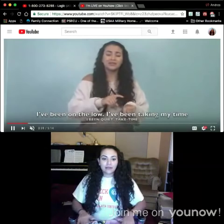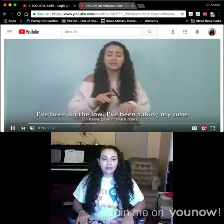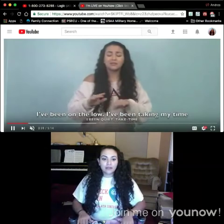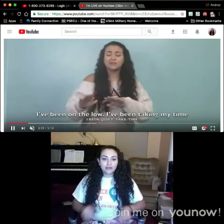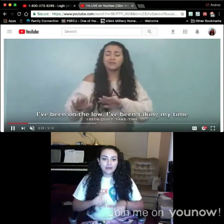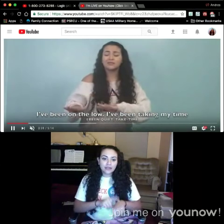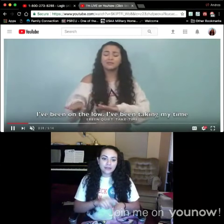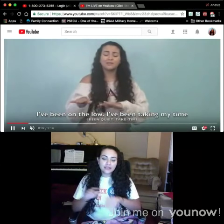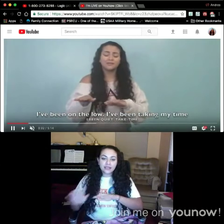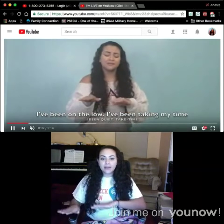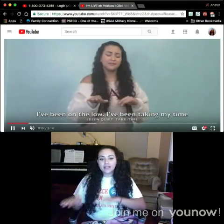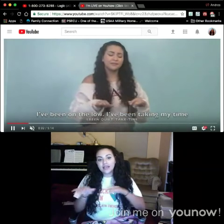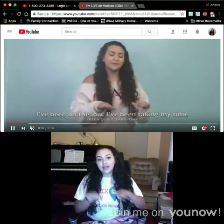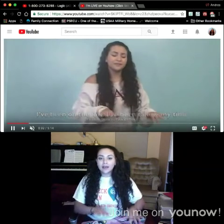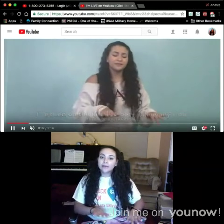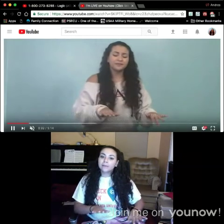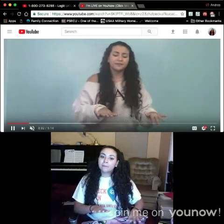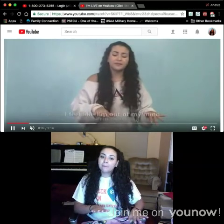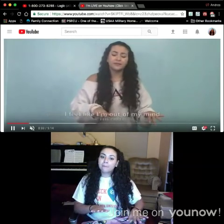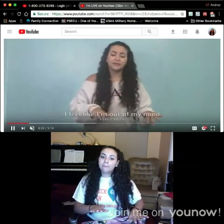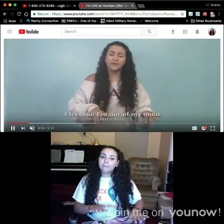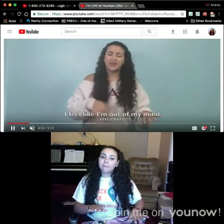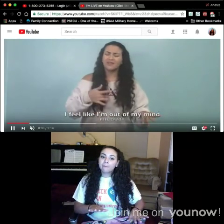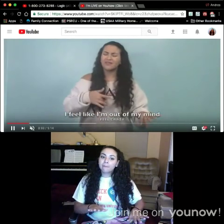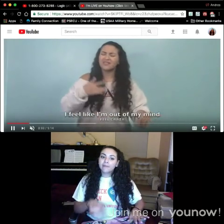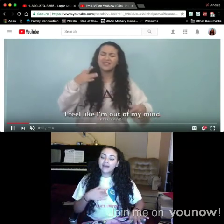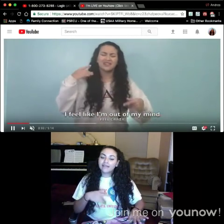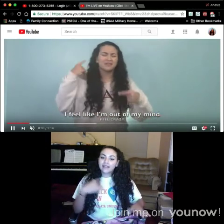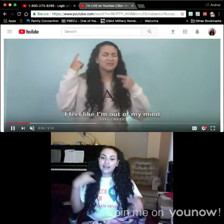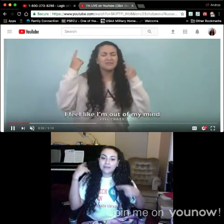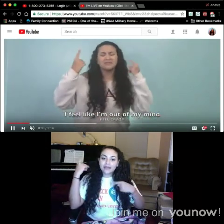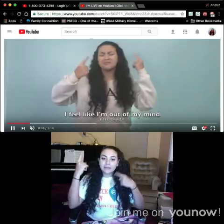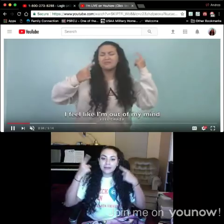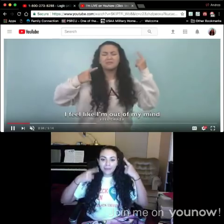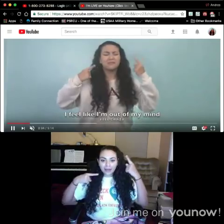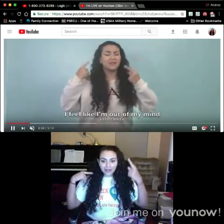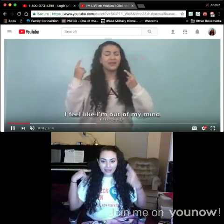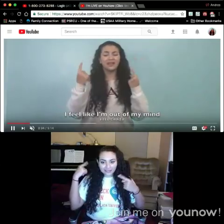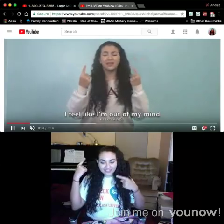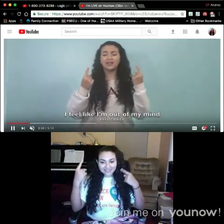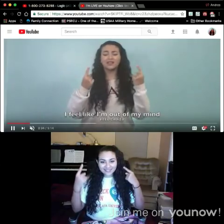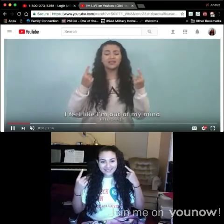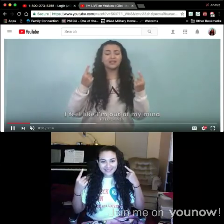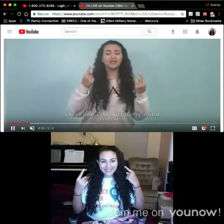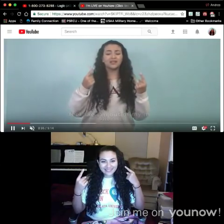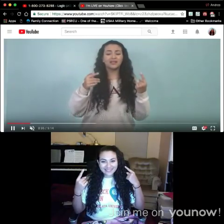I've been on the low, I've been taking my time. I feel like I'm out of my mind.